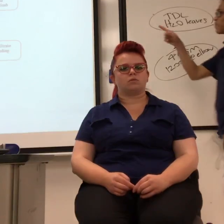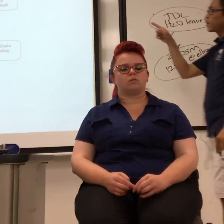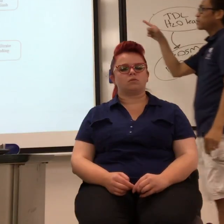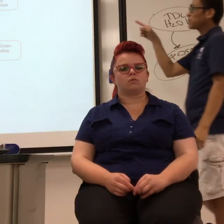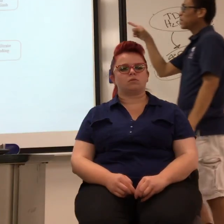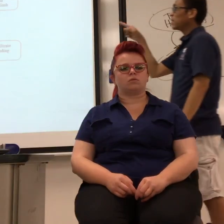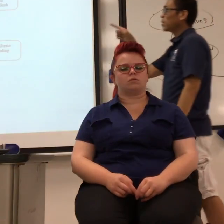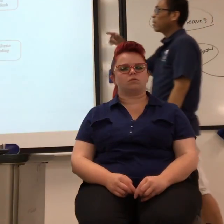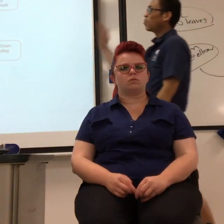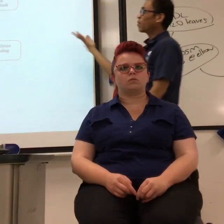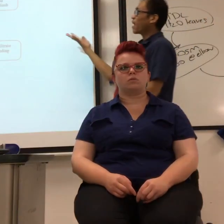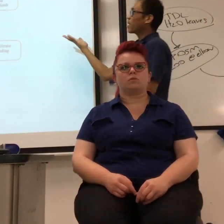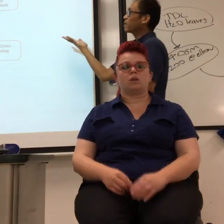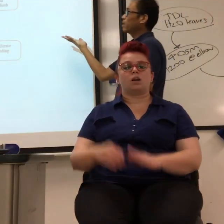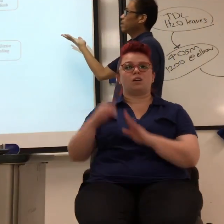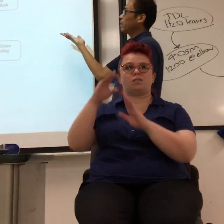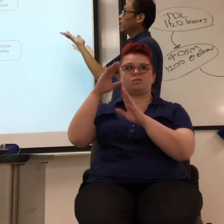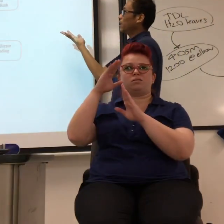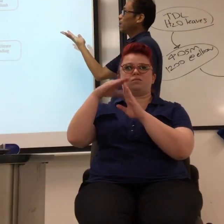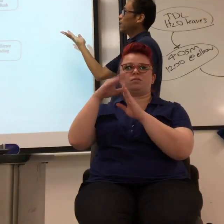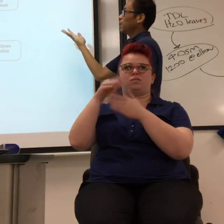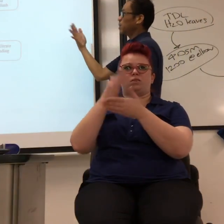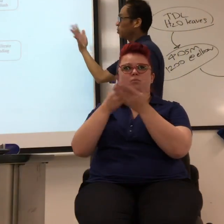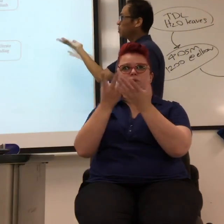Then the top part is the key. Oh, well, that